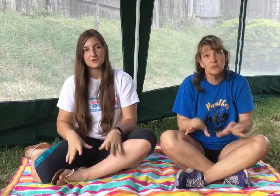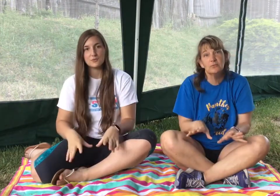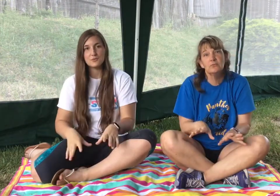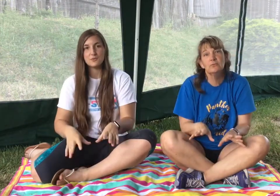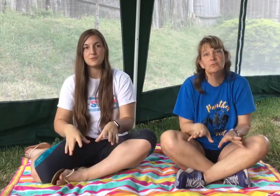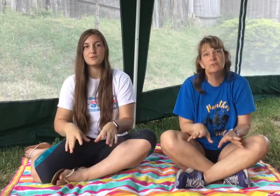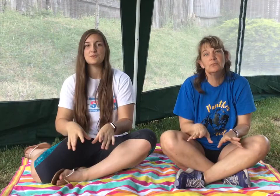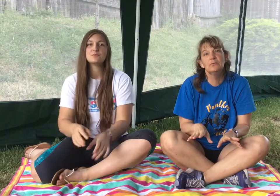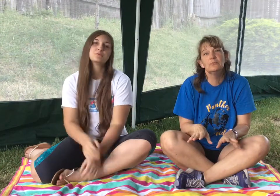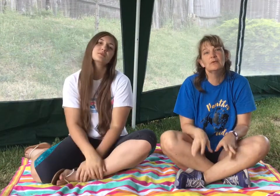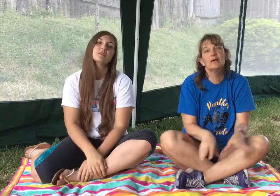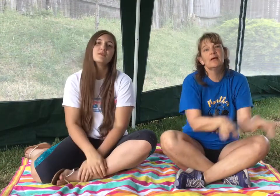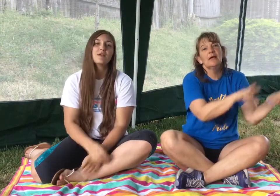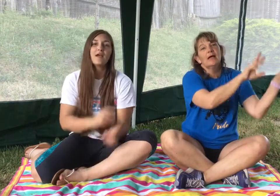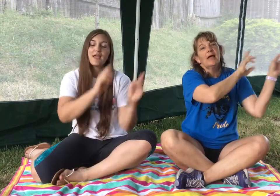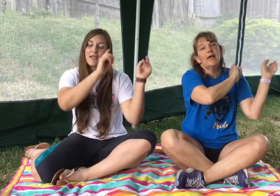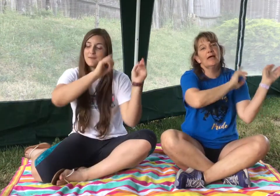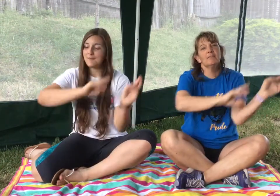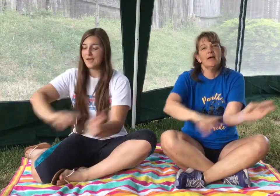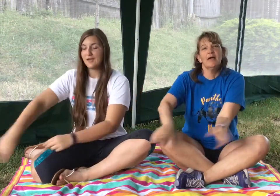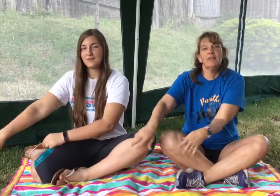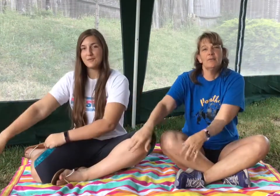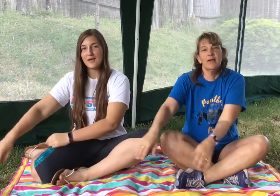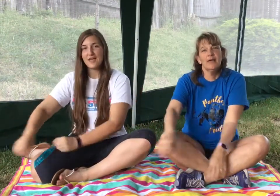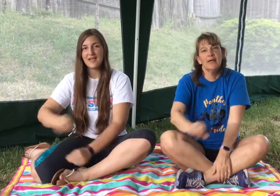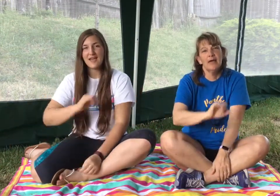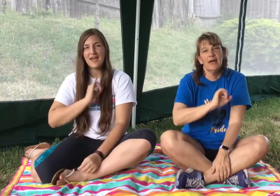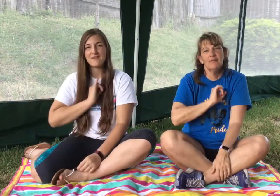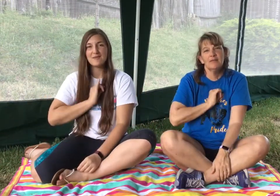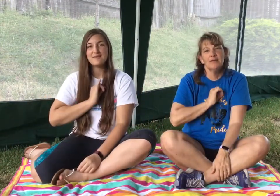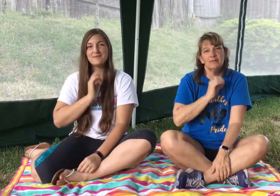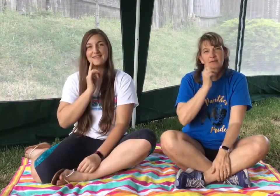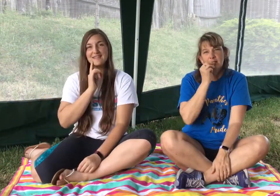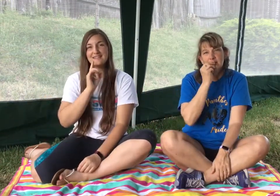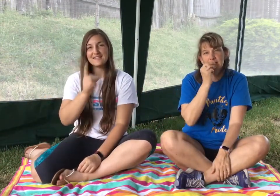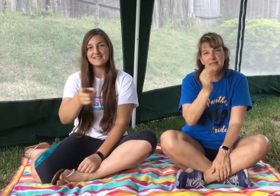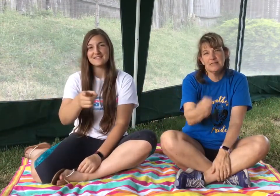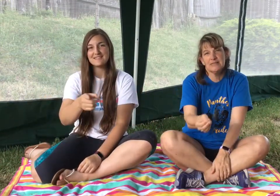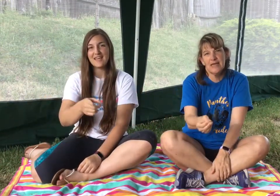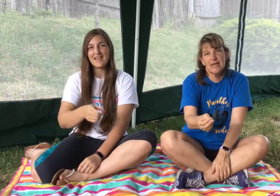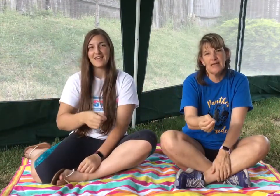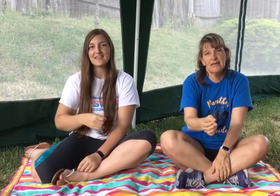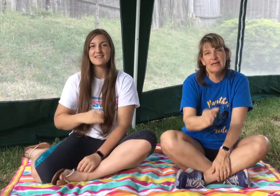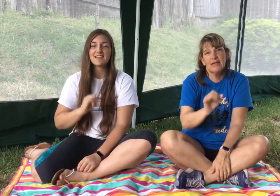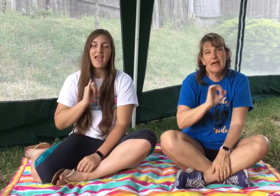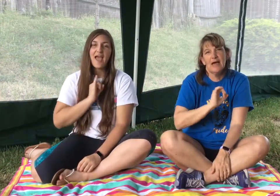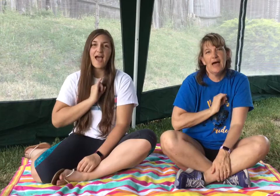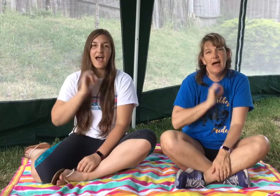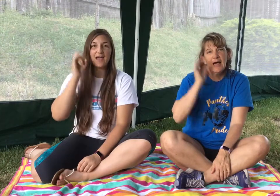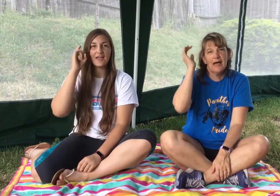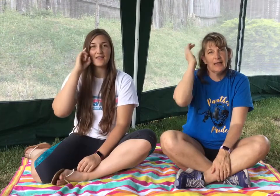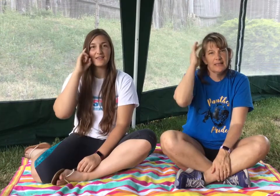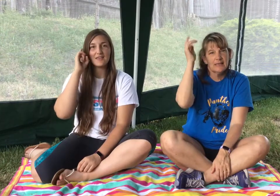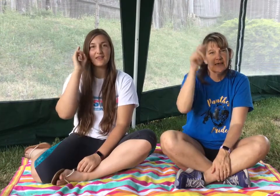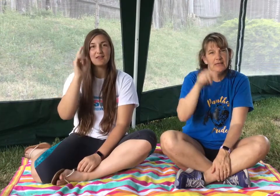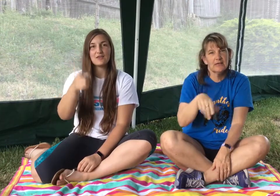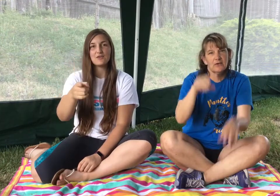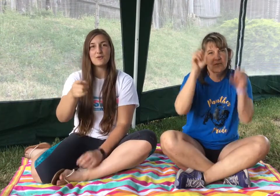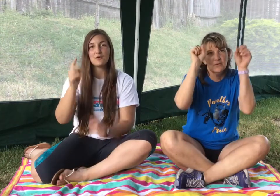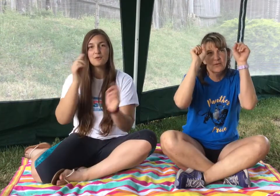too. And by the way, I've been meaning to say, I think you're